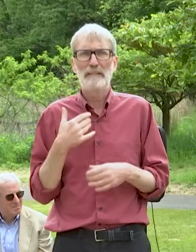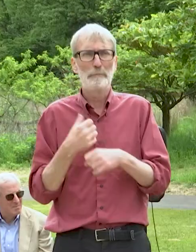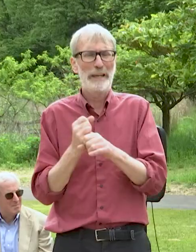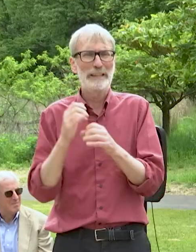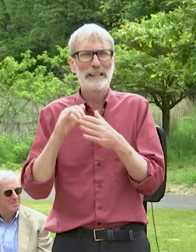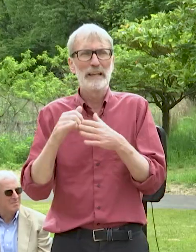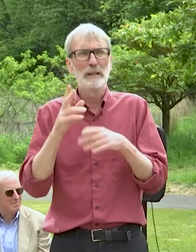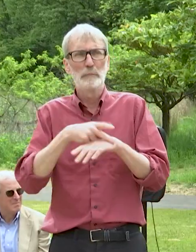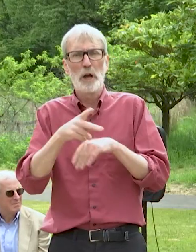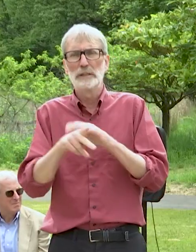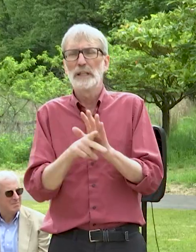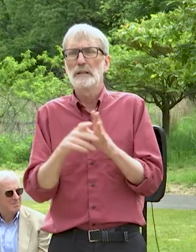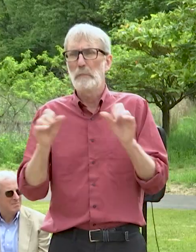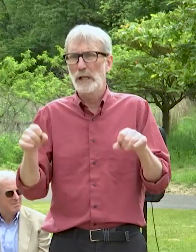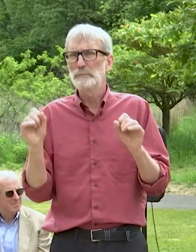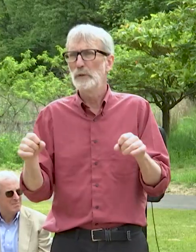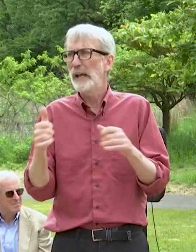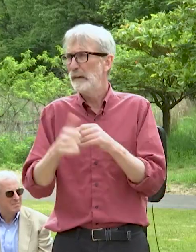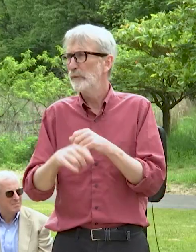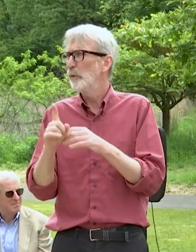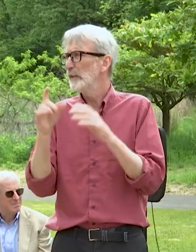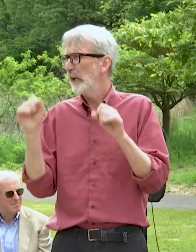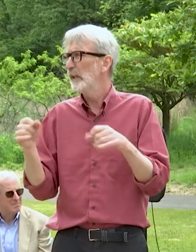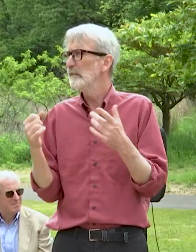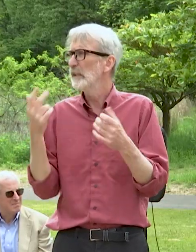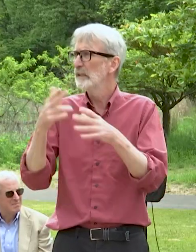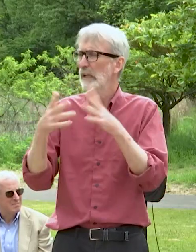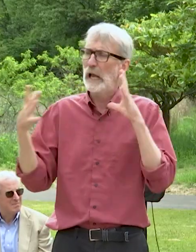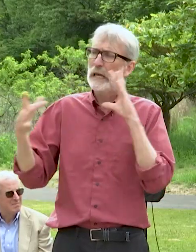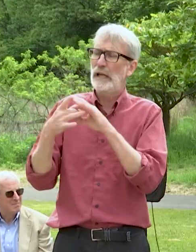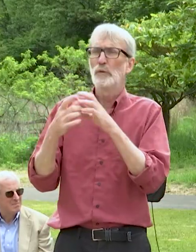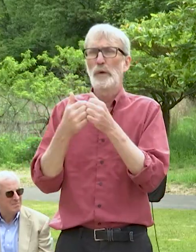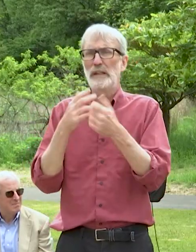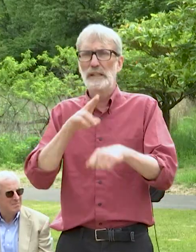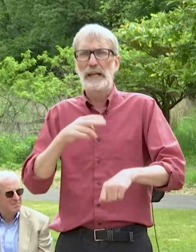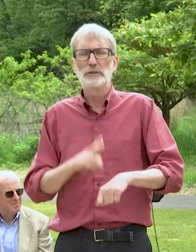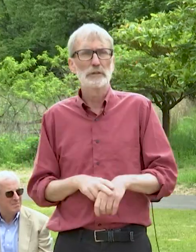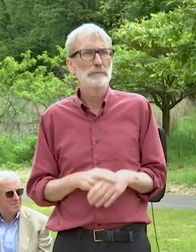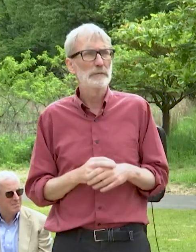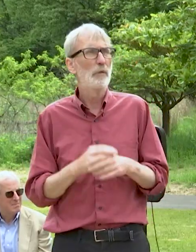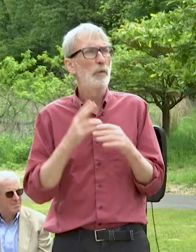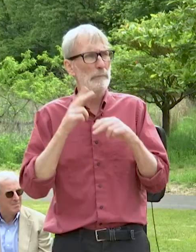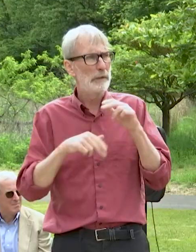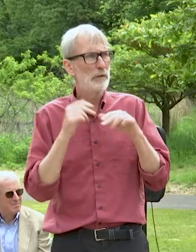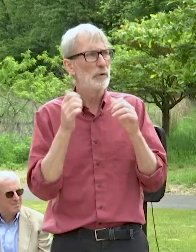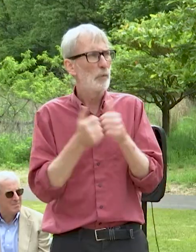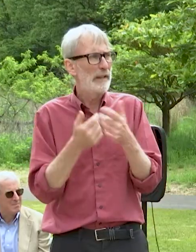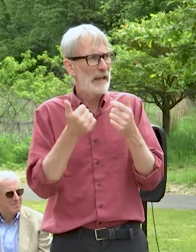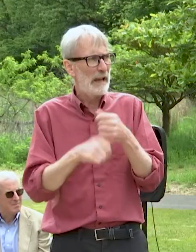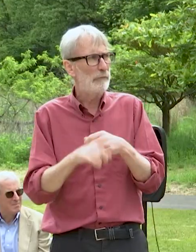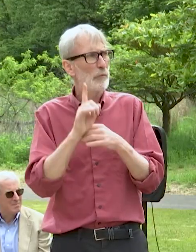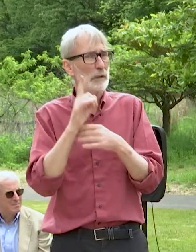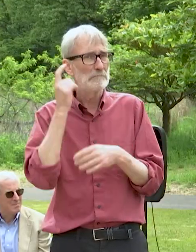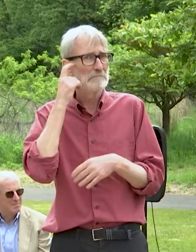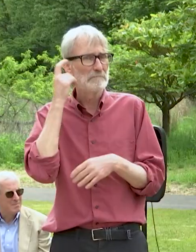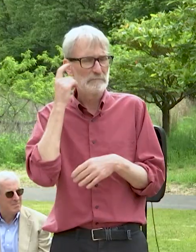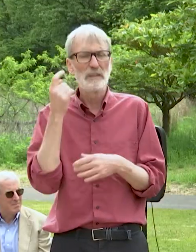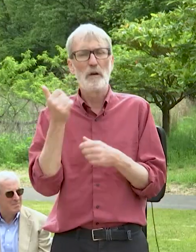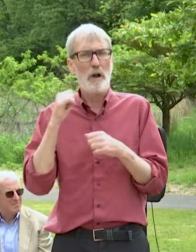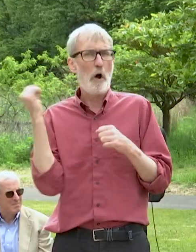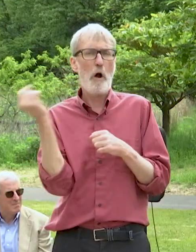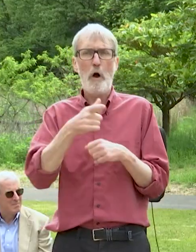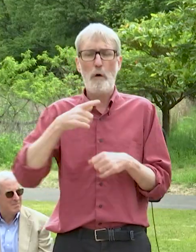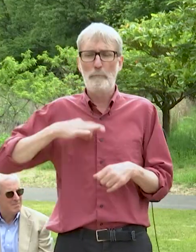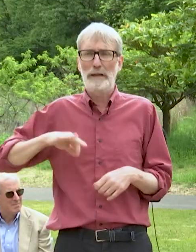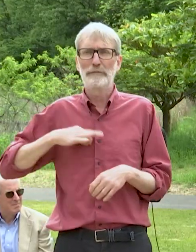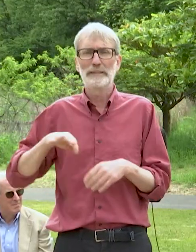this project possible, a place where everyone can connect to nature together. When we build with everyone in mind, everyone benefits, and that's what we've all